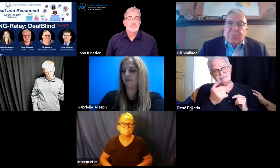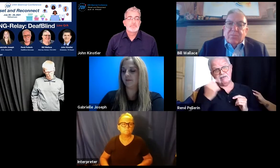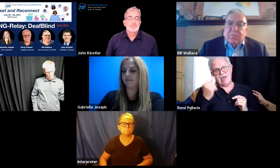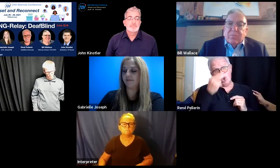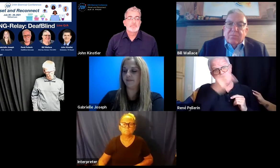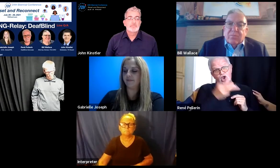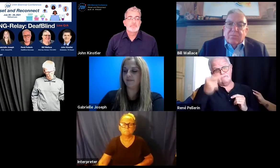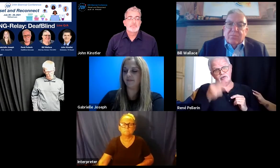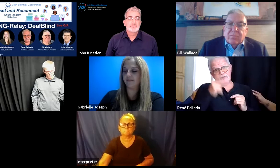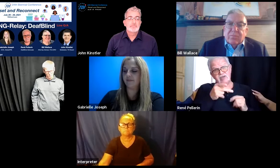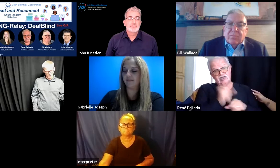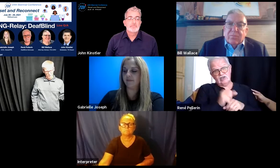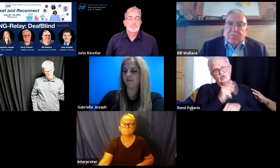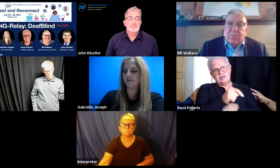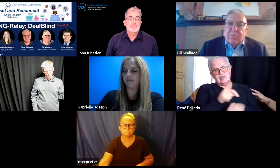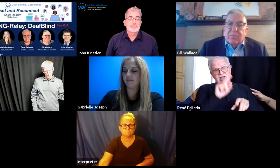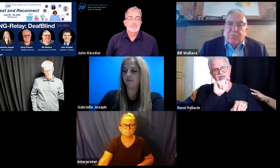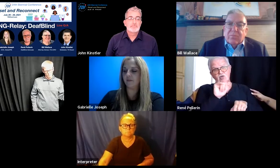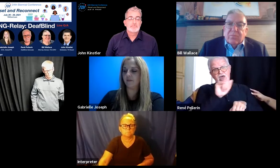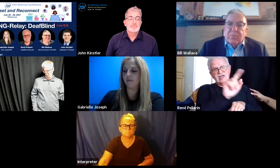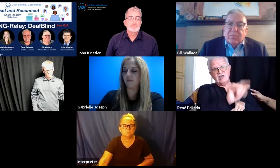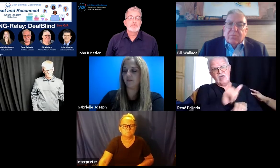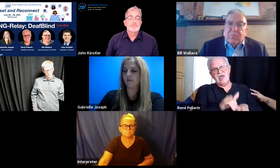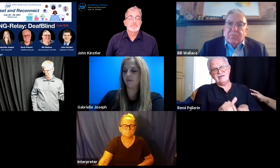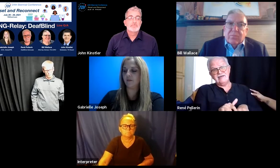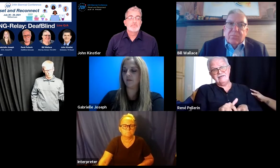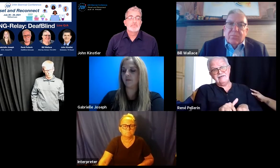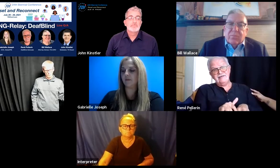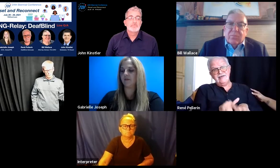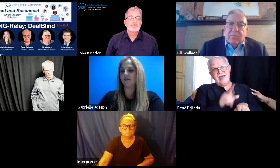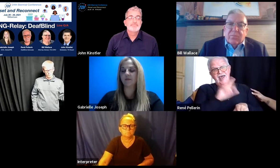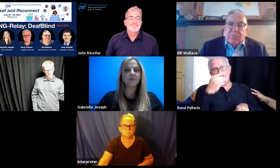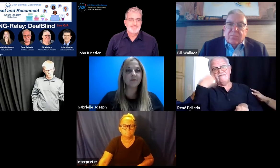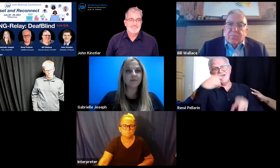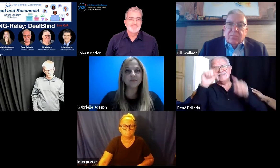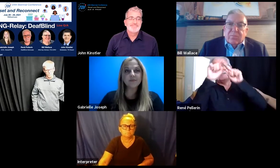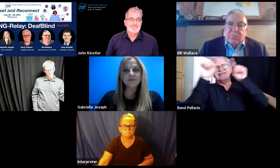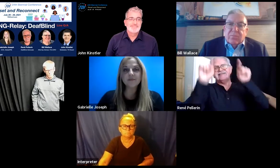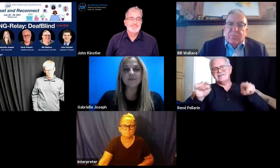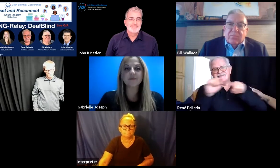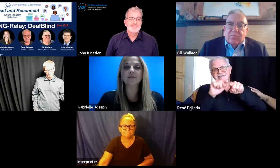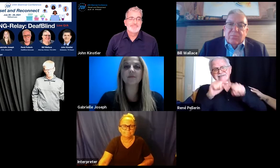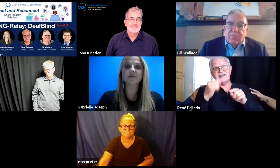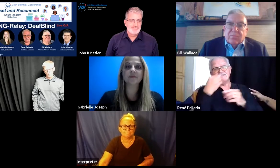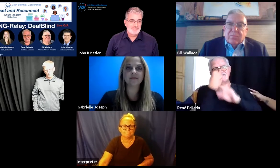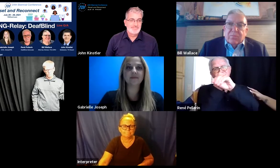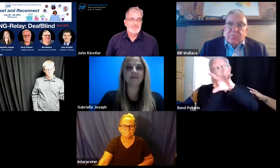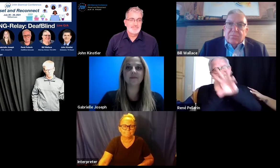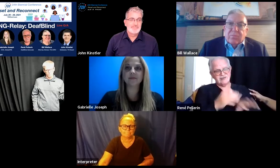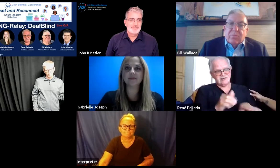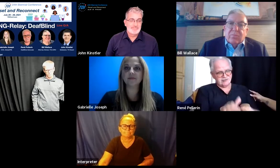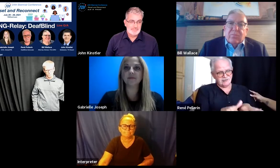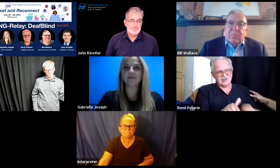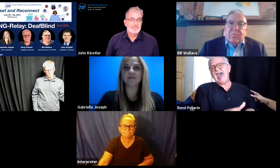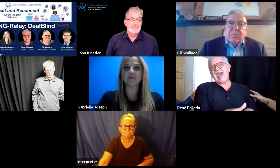deafblind people. Because if you think about it, hard of hearing people can use that. They can use that TTY aspect plus